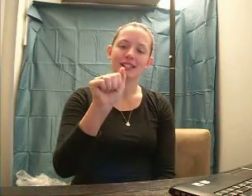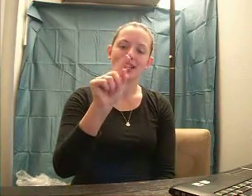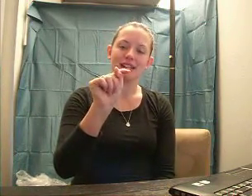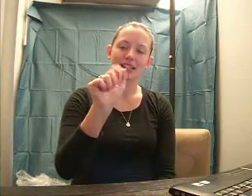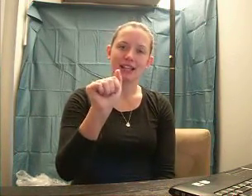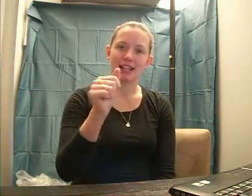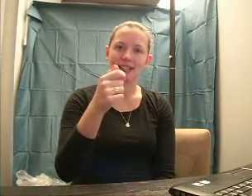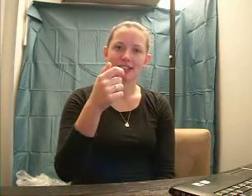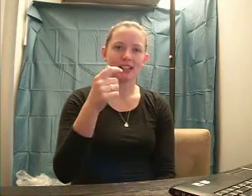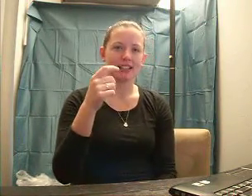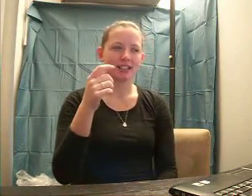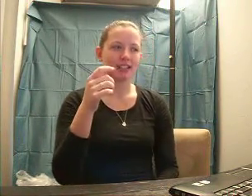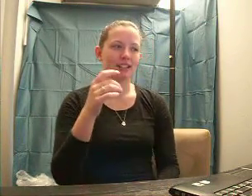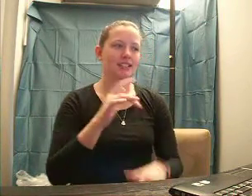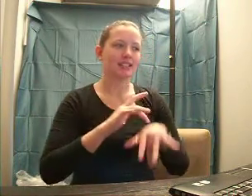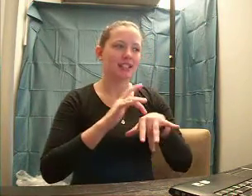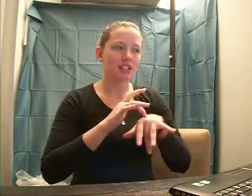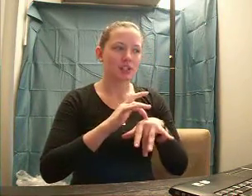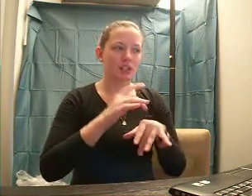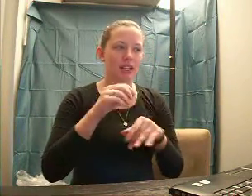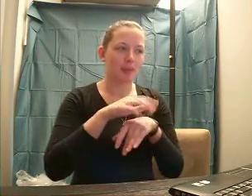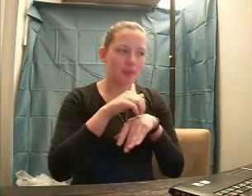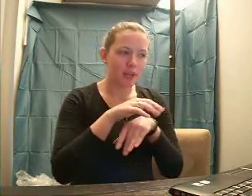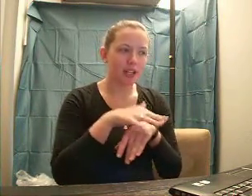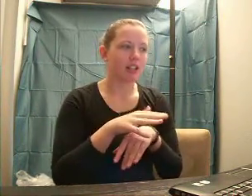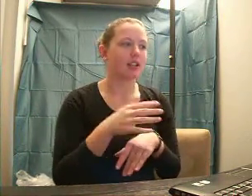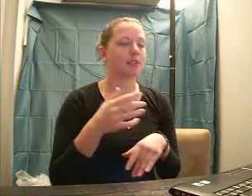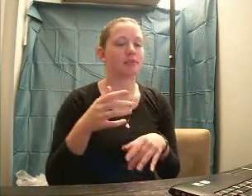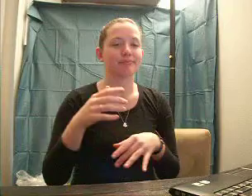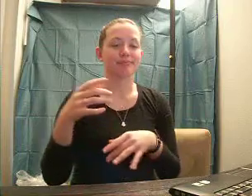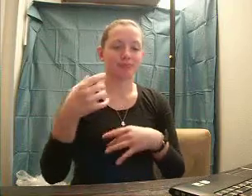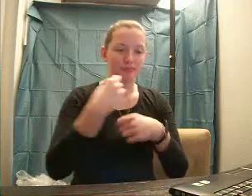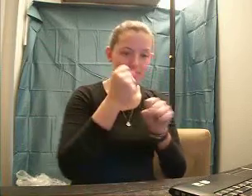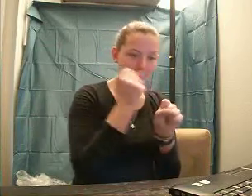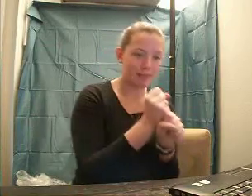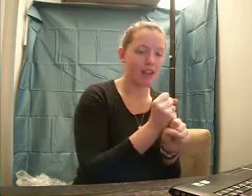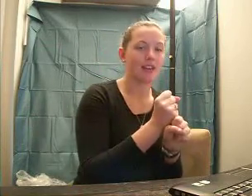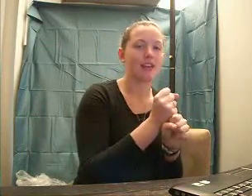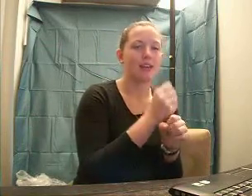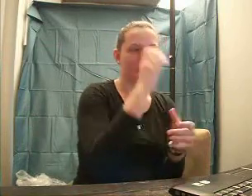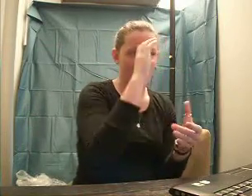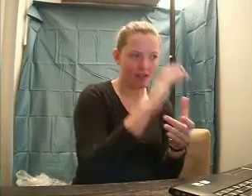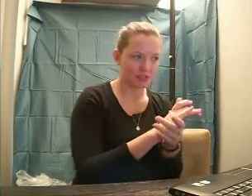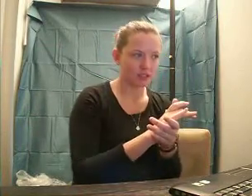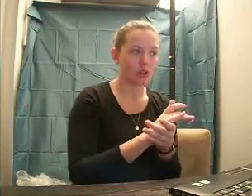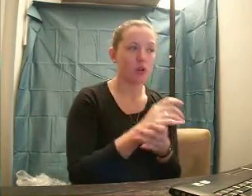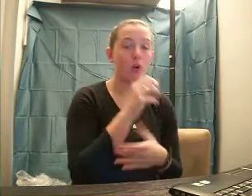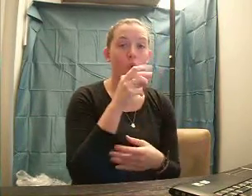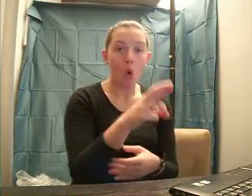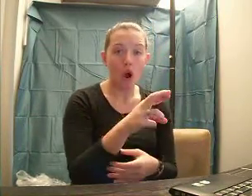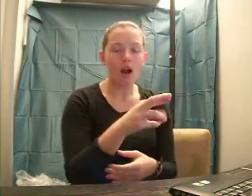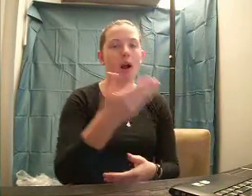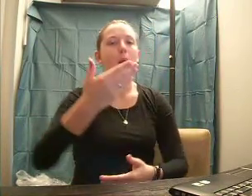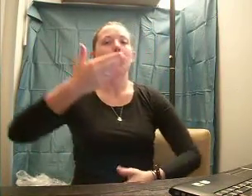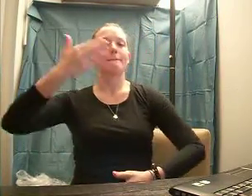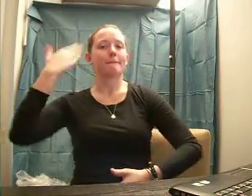take and make beliefs. But there's another source of information, and that's effectively prior knowledge. You accumulate knowledge throughout your life in